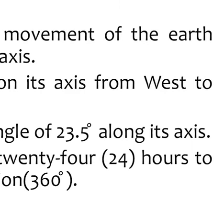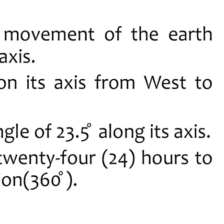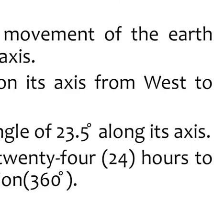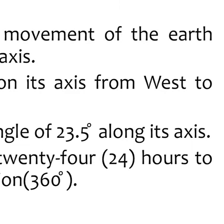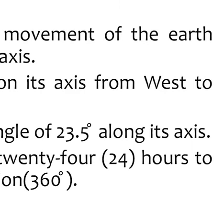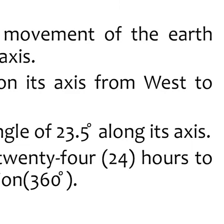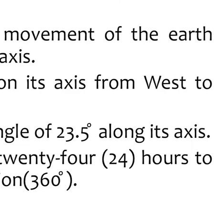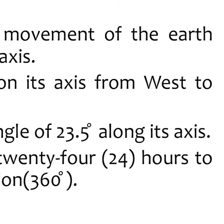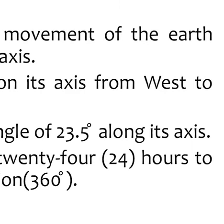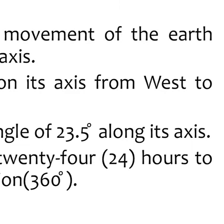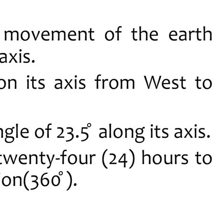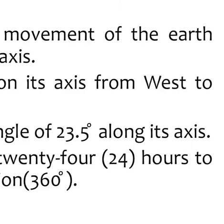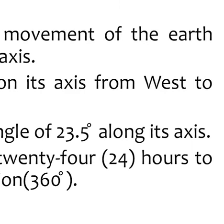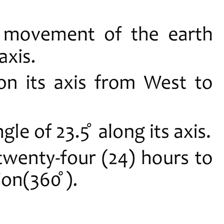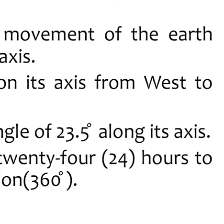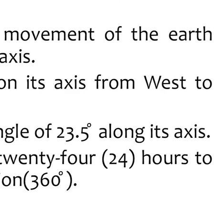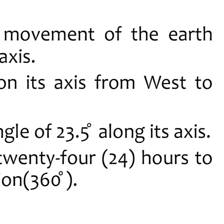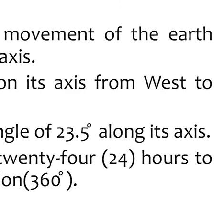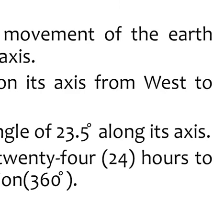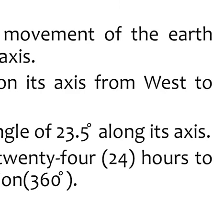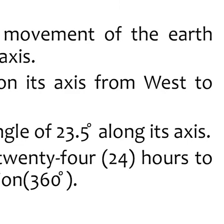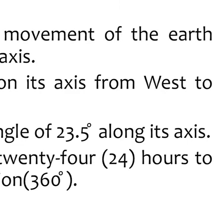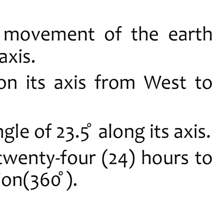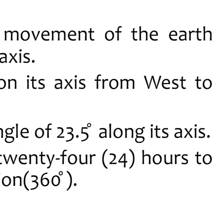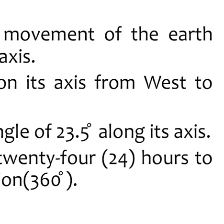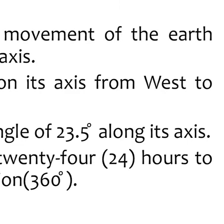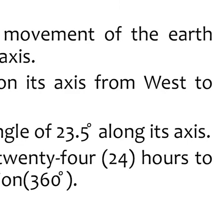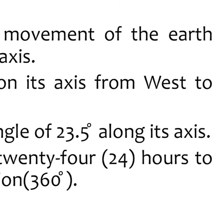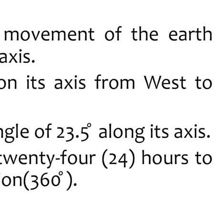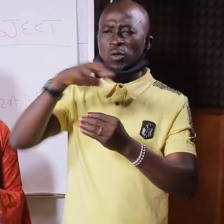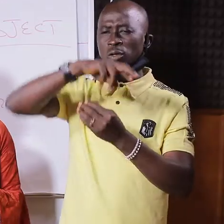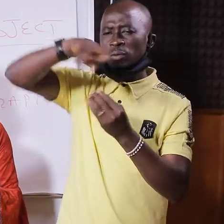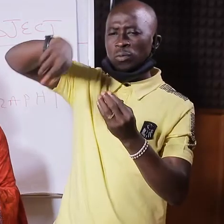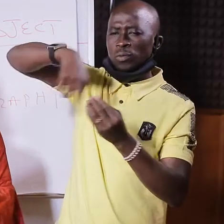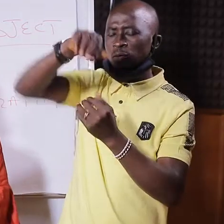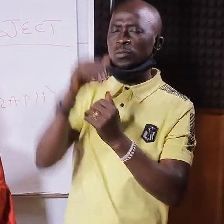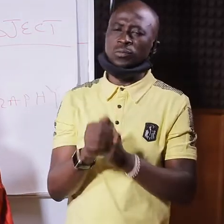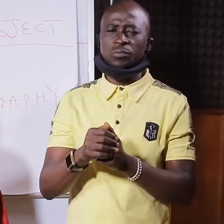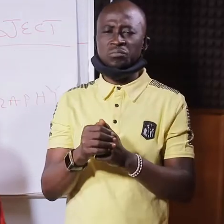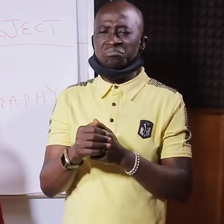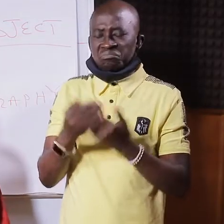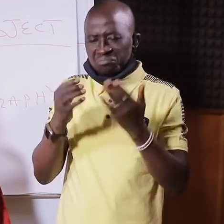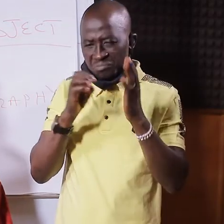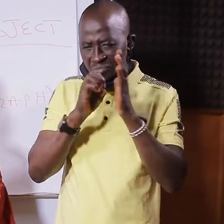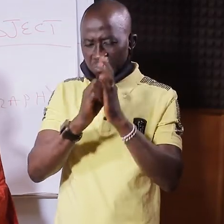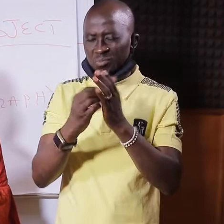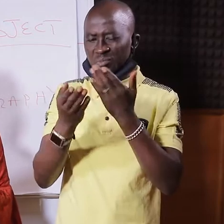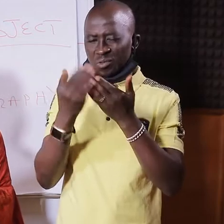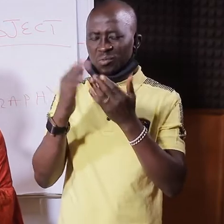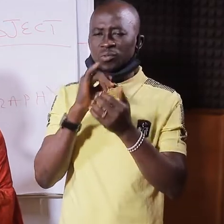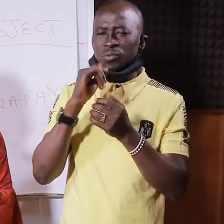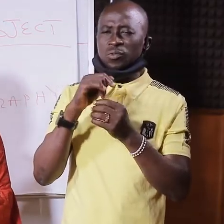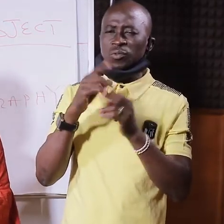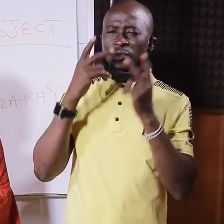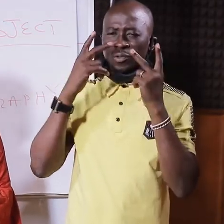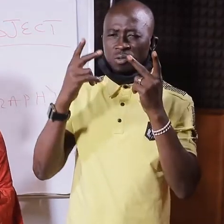the Earth 24 hours to complete one rotation. A simple example of rotation is when you